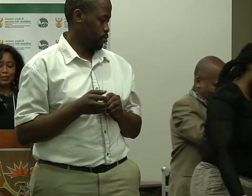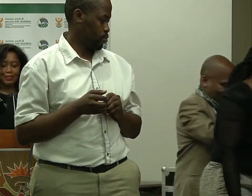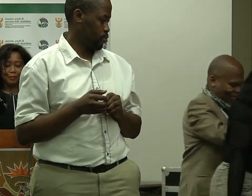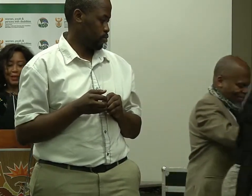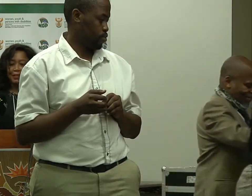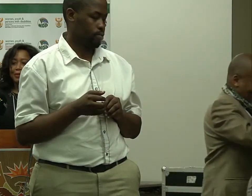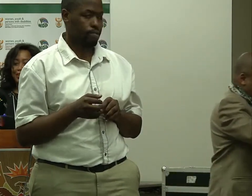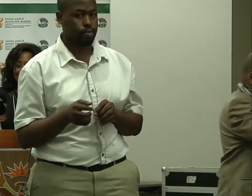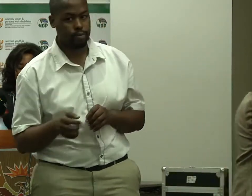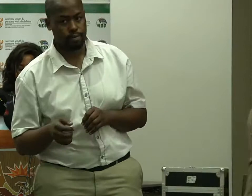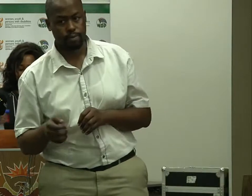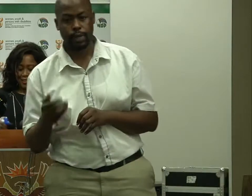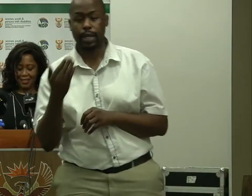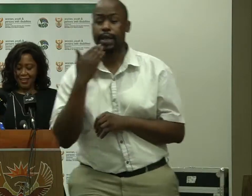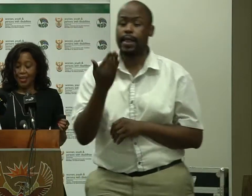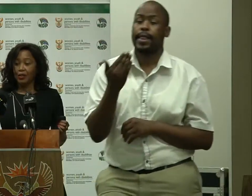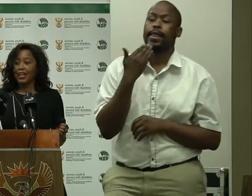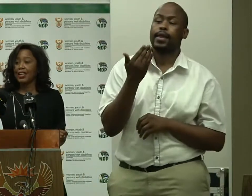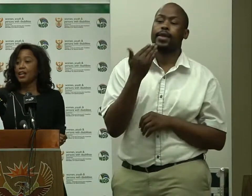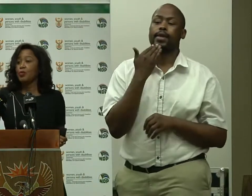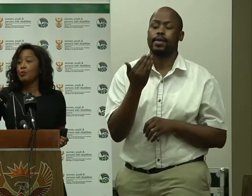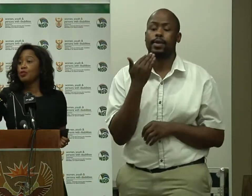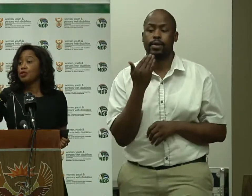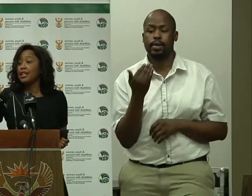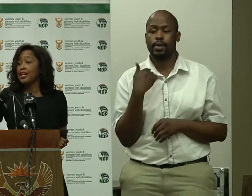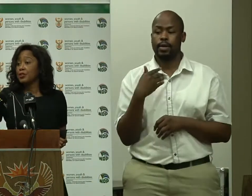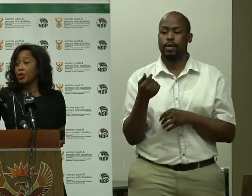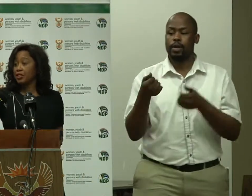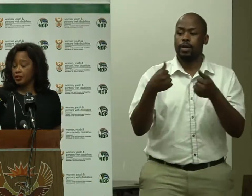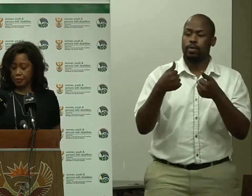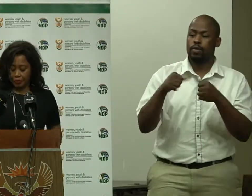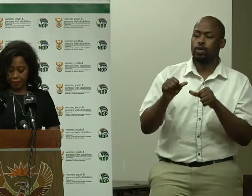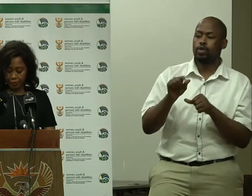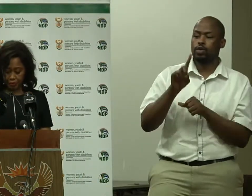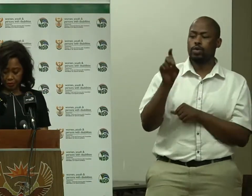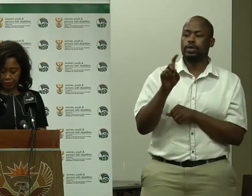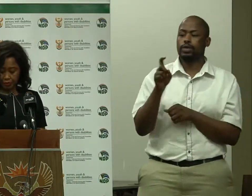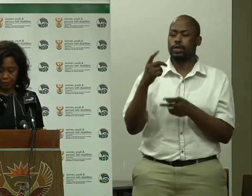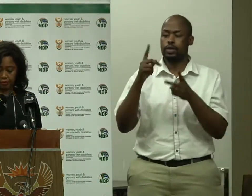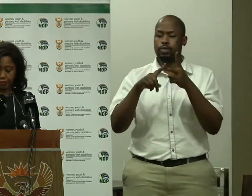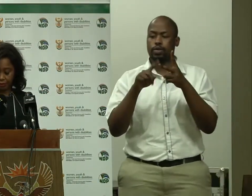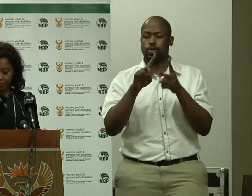Thank you, Mr. Paleva. Okay, can we move to the next question?